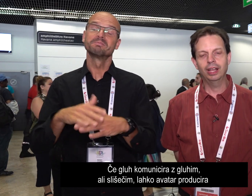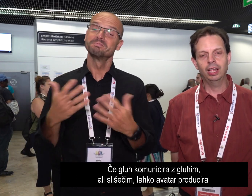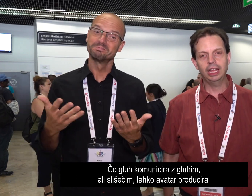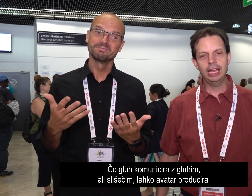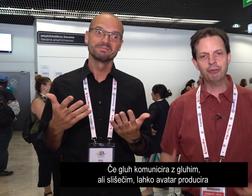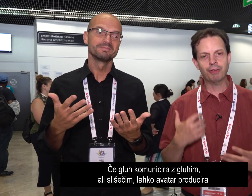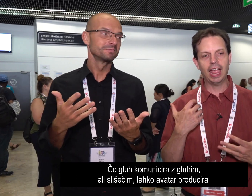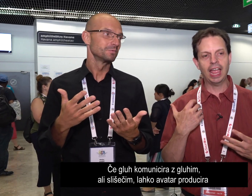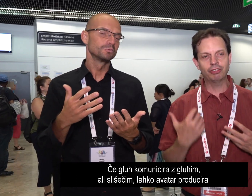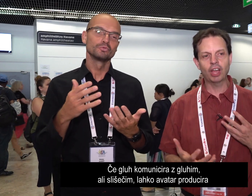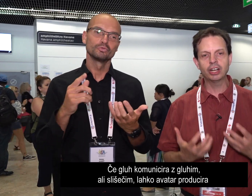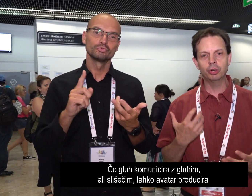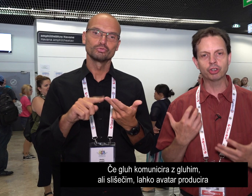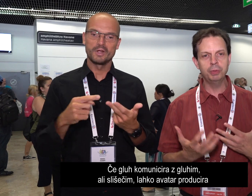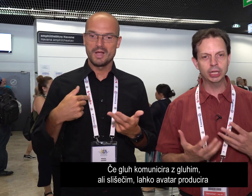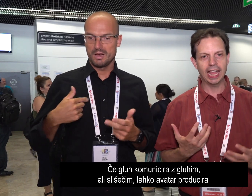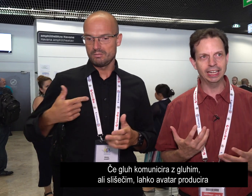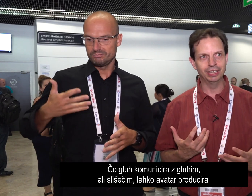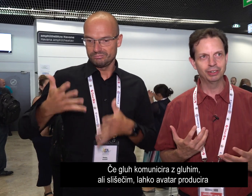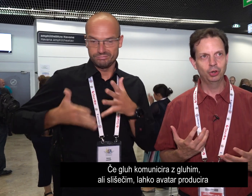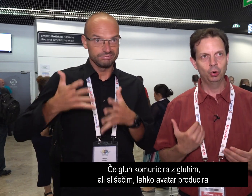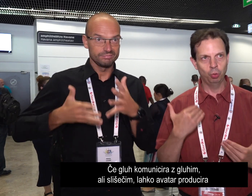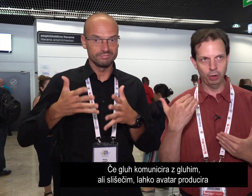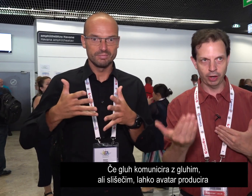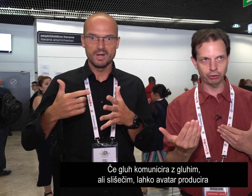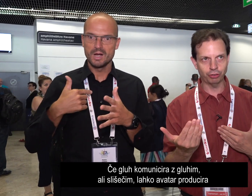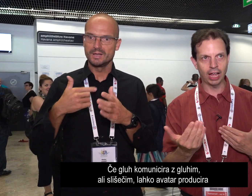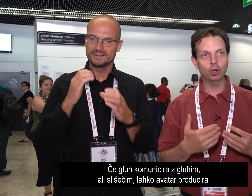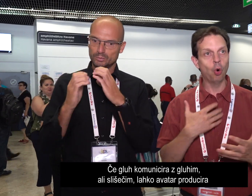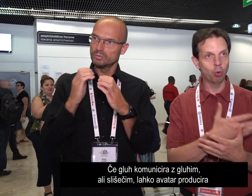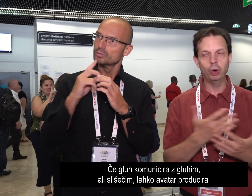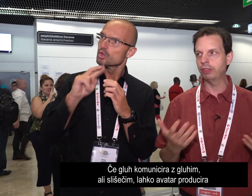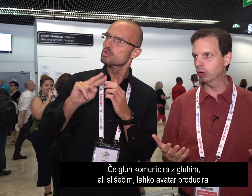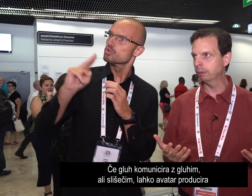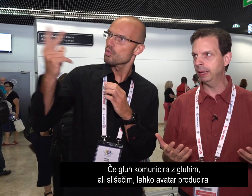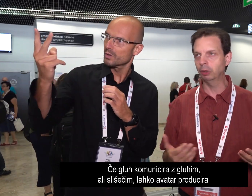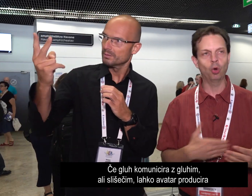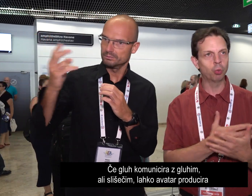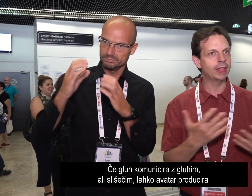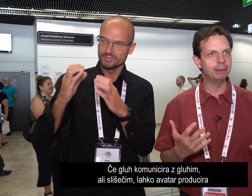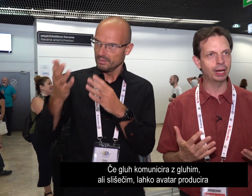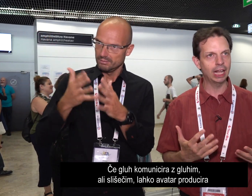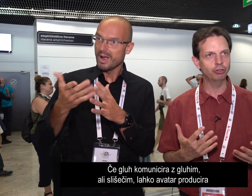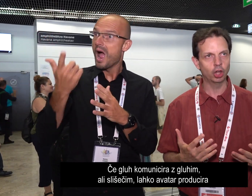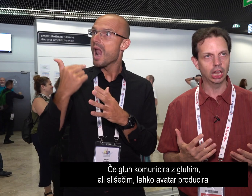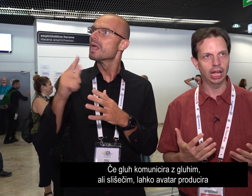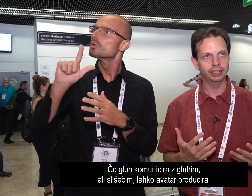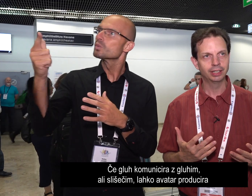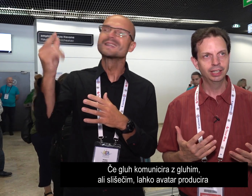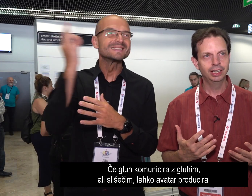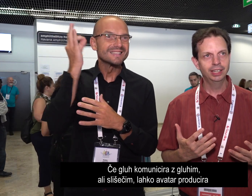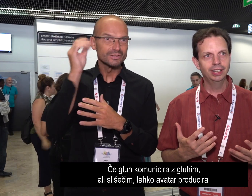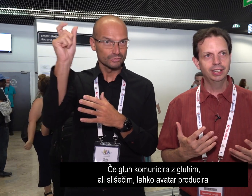So if a signer is communicating with another signer or with hearing people or with anybody else